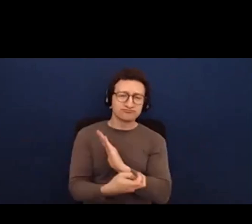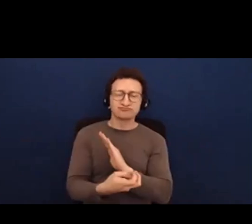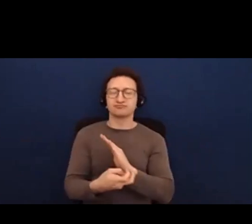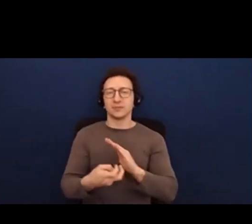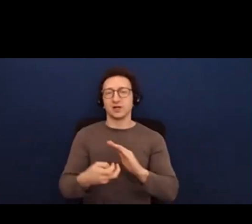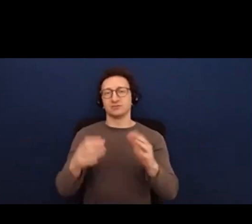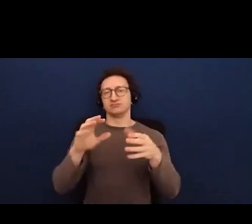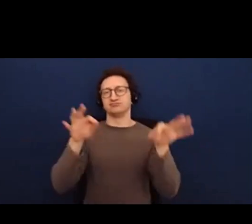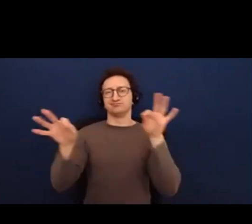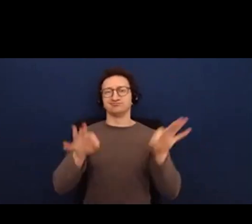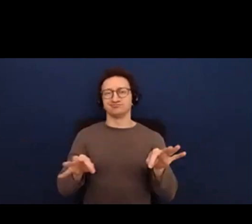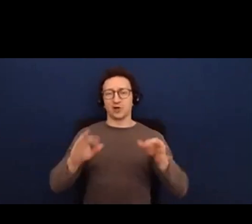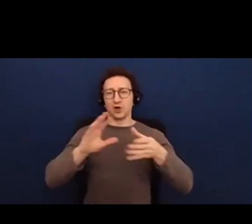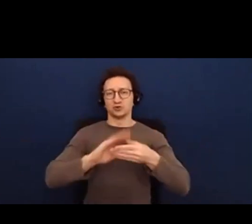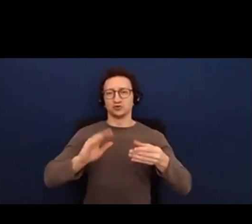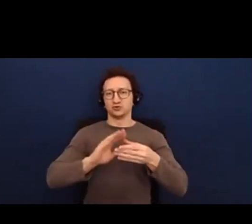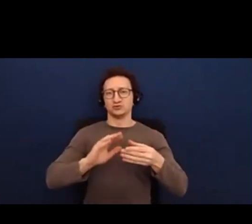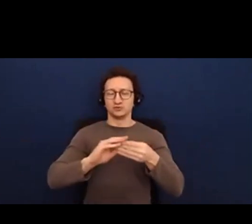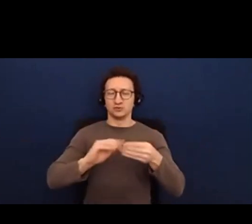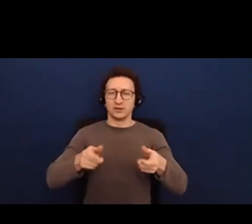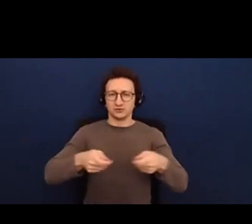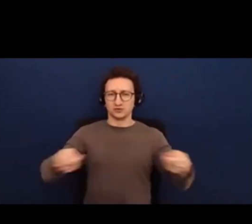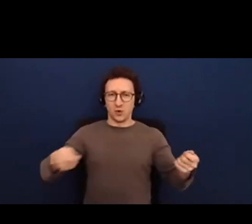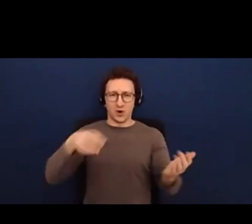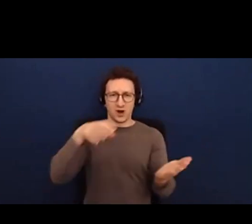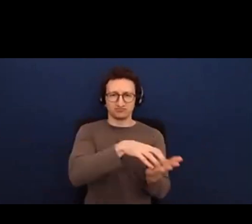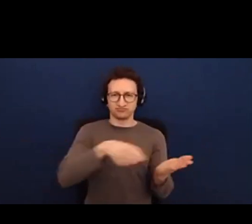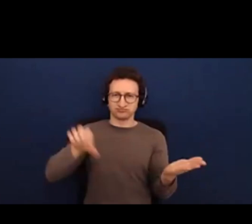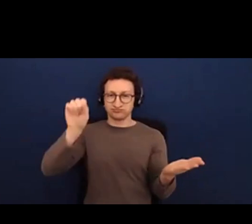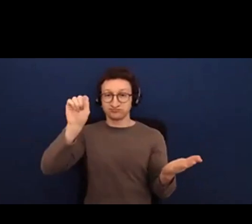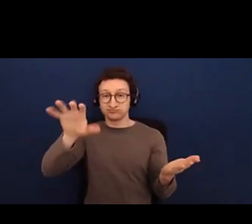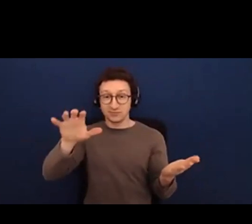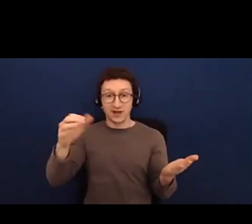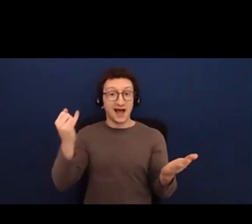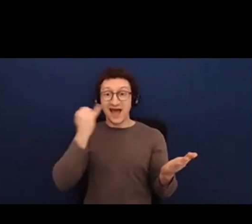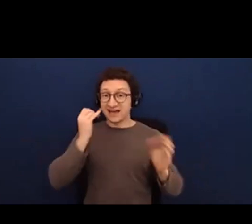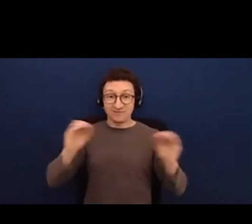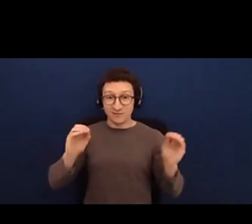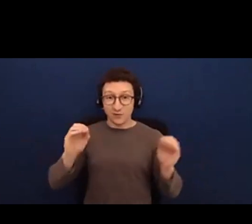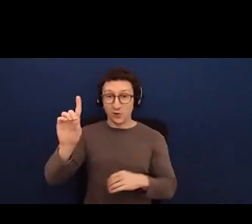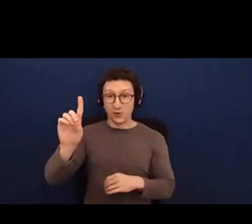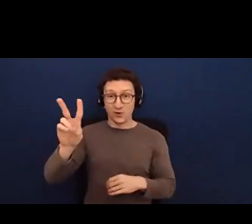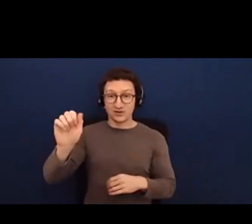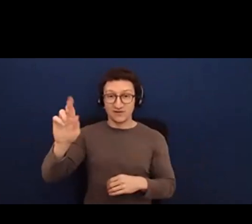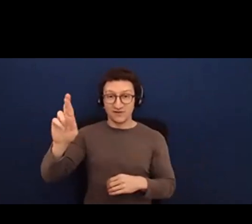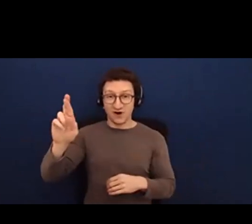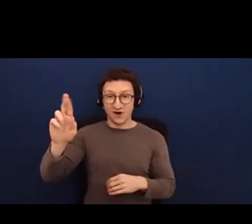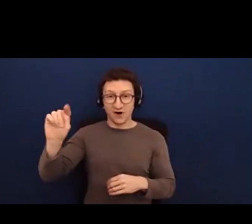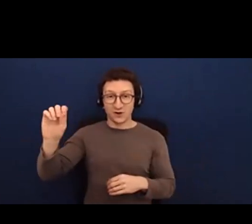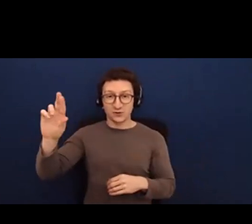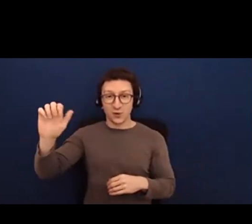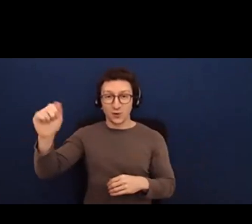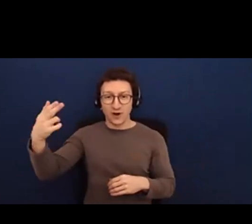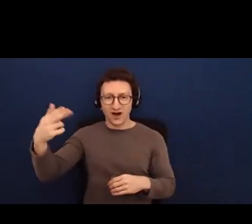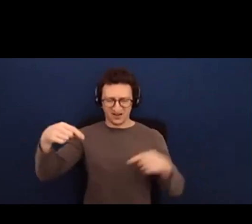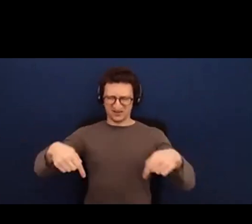have a Devar Torah, it's sicha levatala. It's a wasted conversation. And so I want to